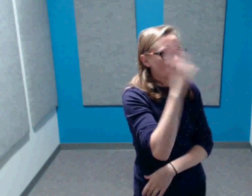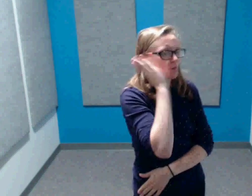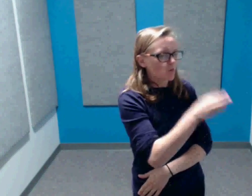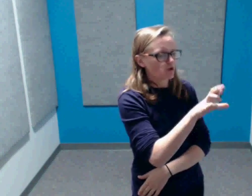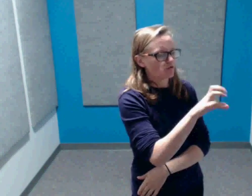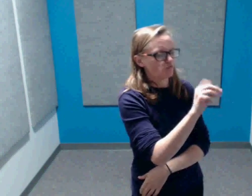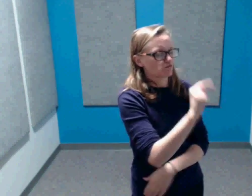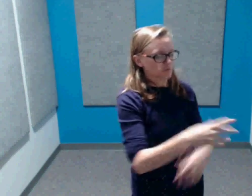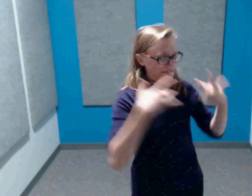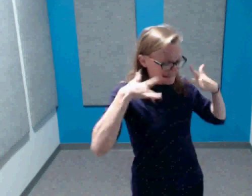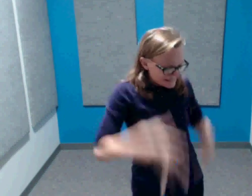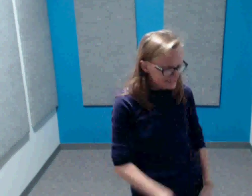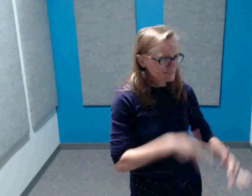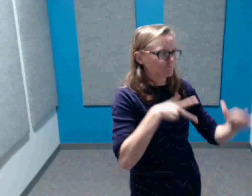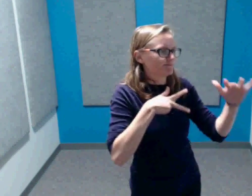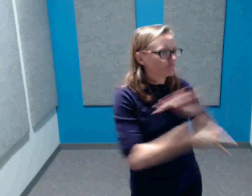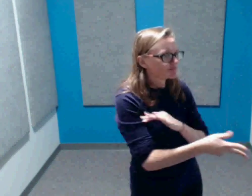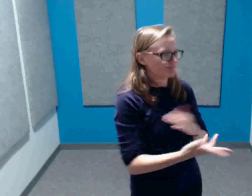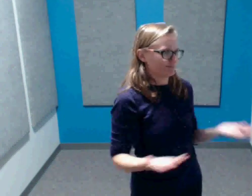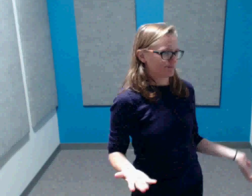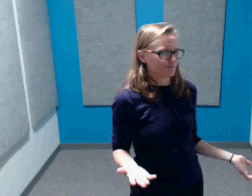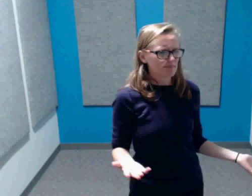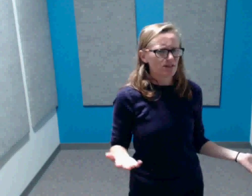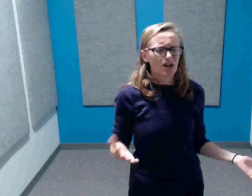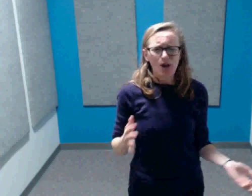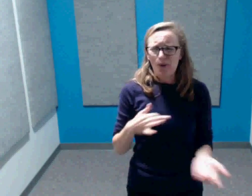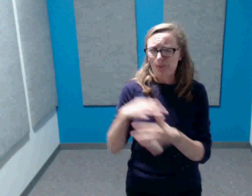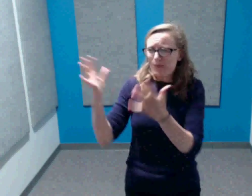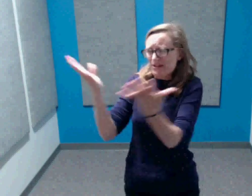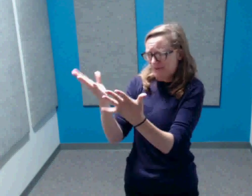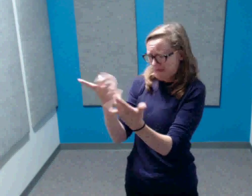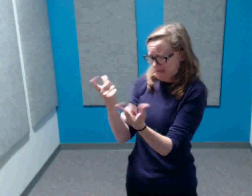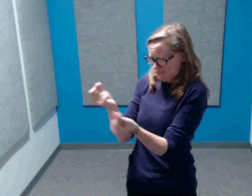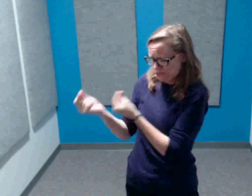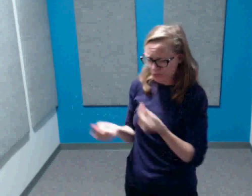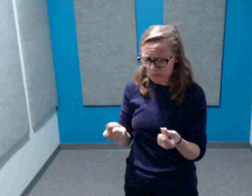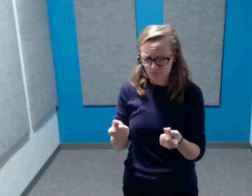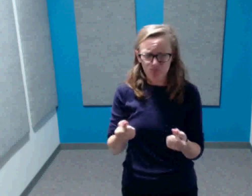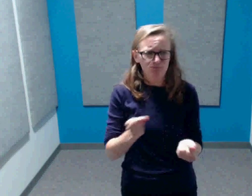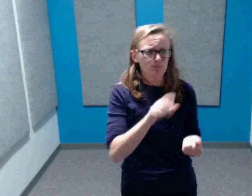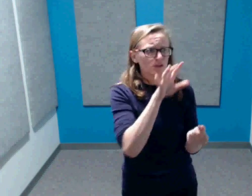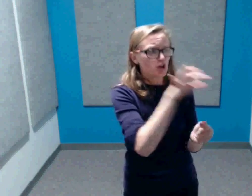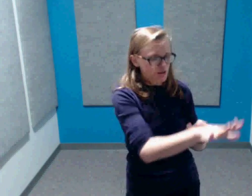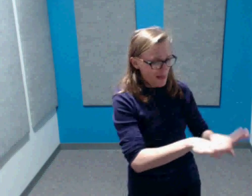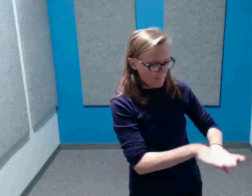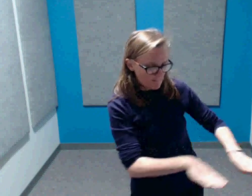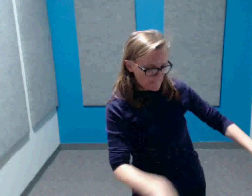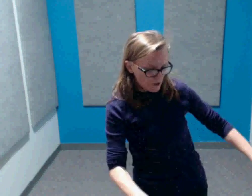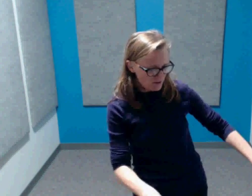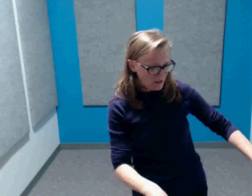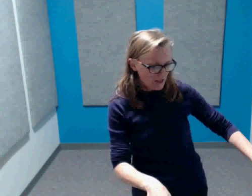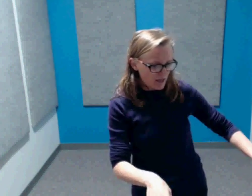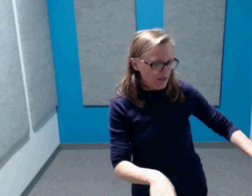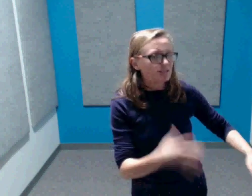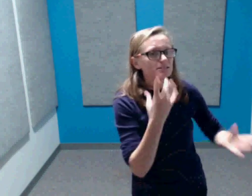garage. Well, what else do you want me to do? She said, go out there on that bottom shelf where I keep some of the canned stuff. Get